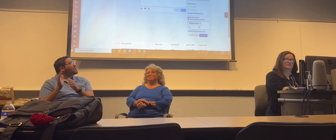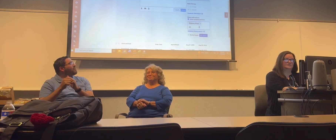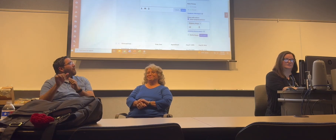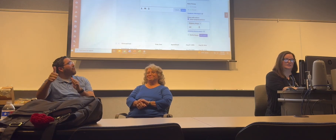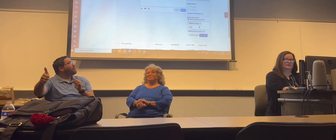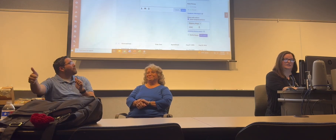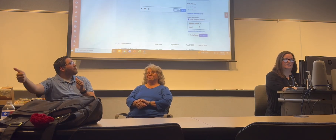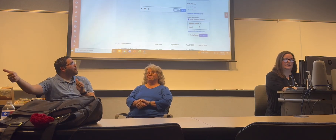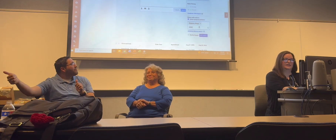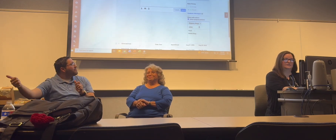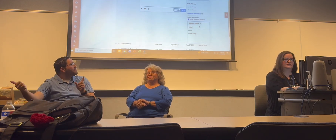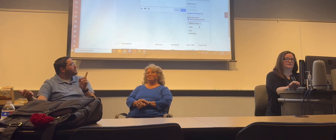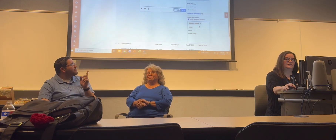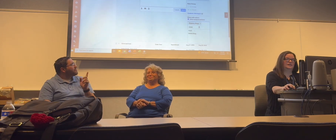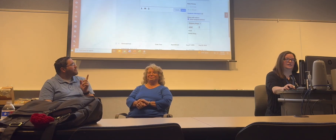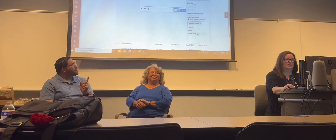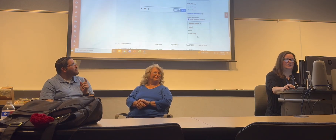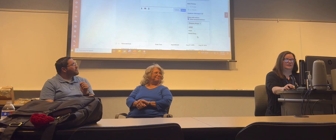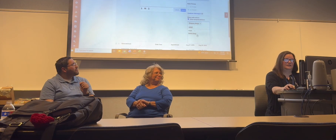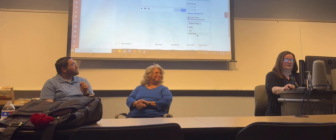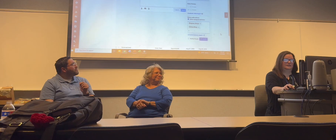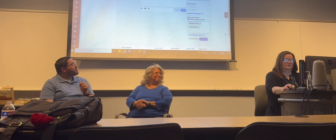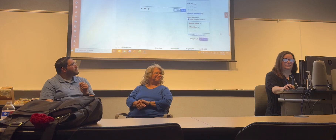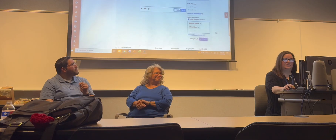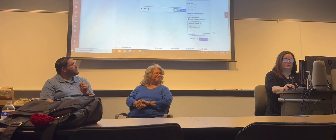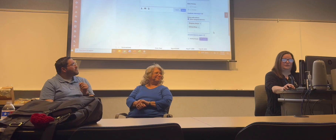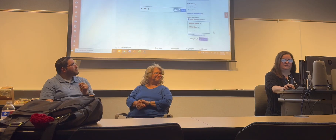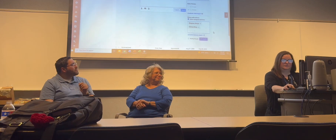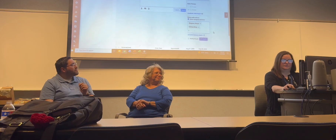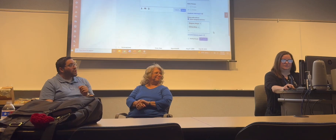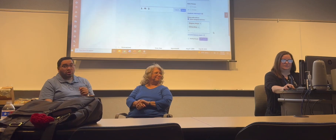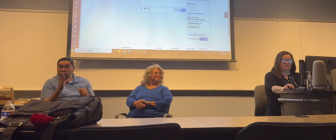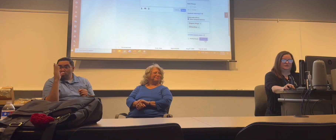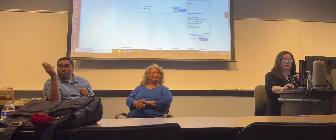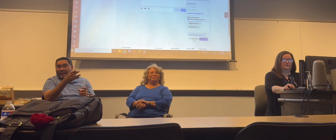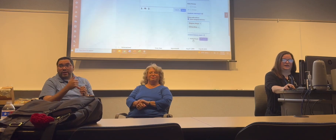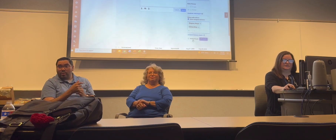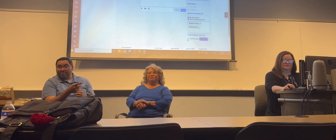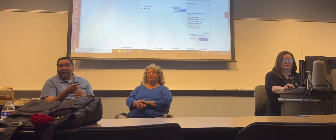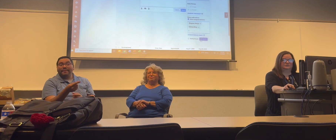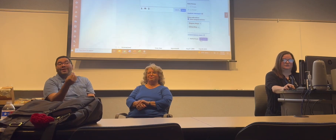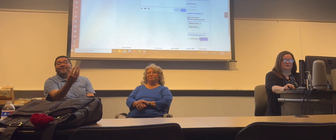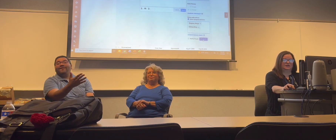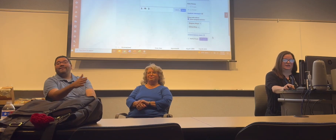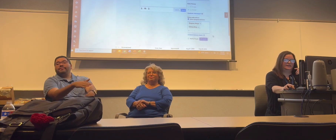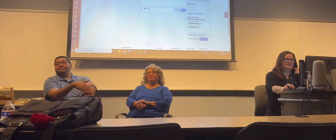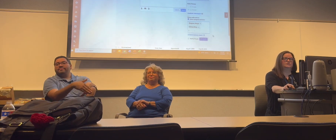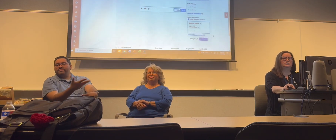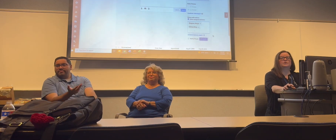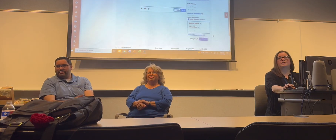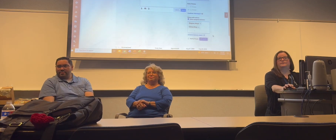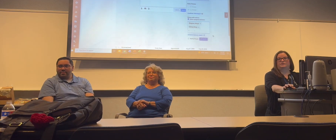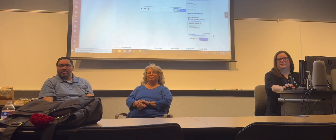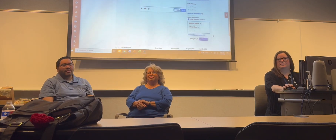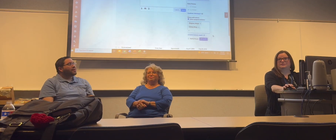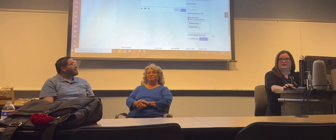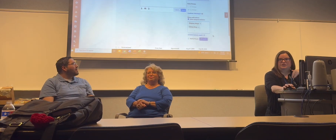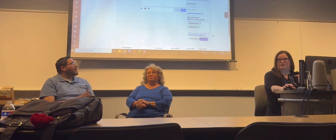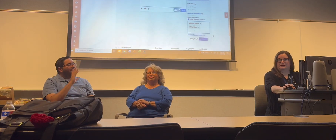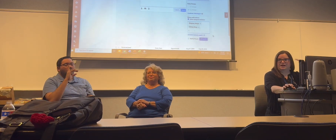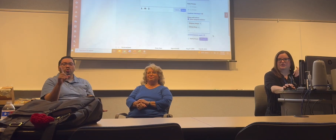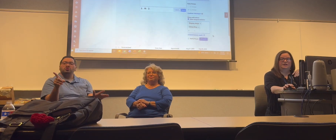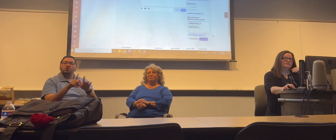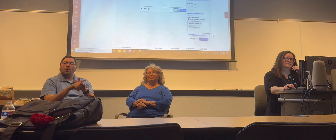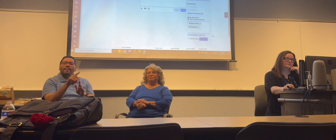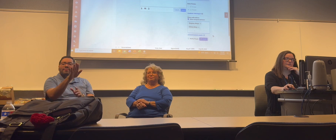others, right? Directly with them, notify them. And it would show up for them in